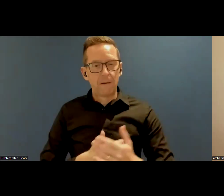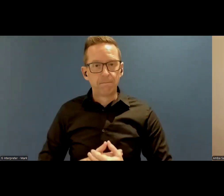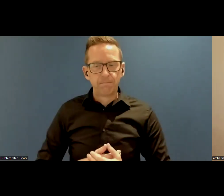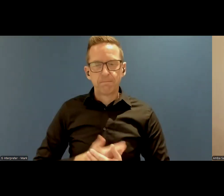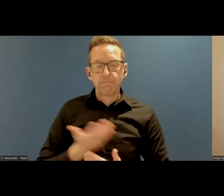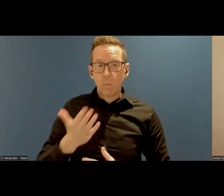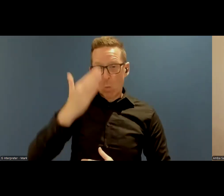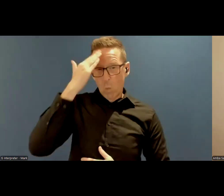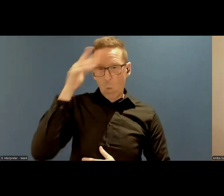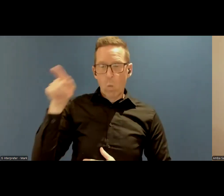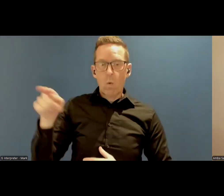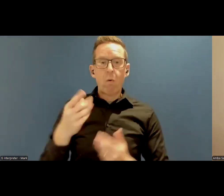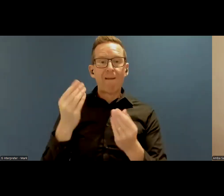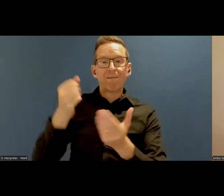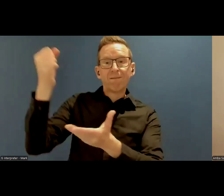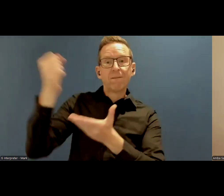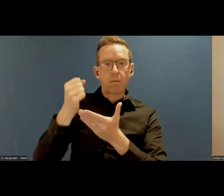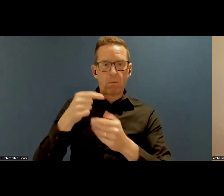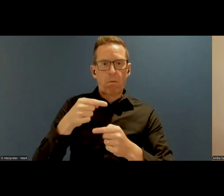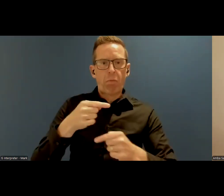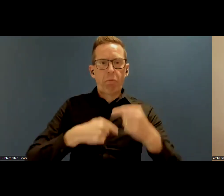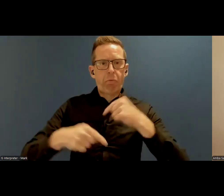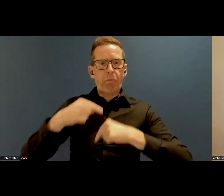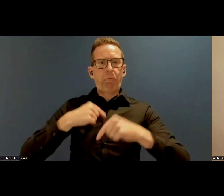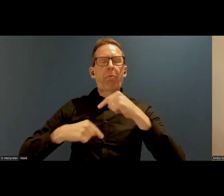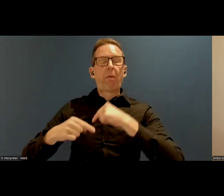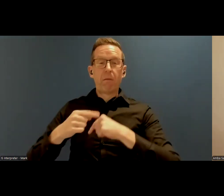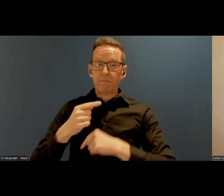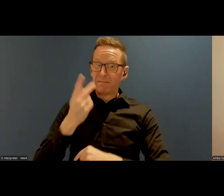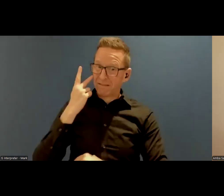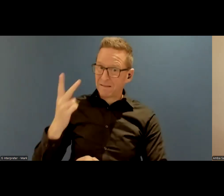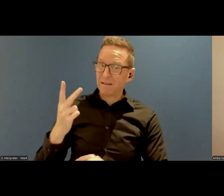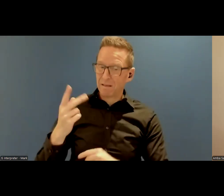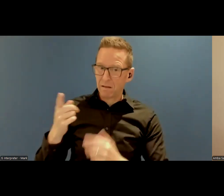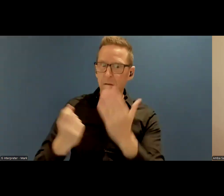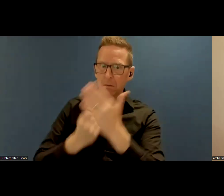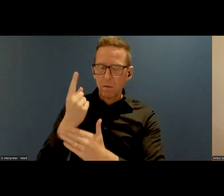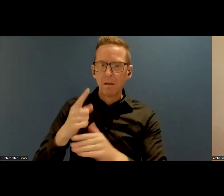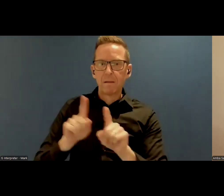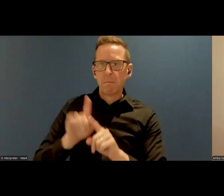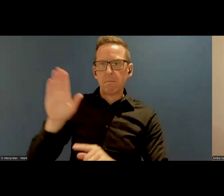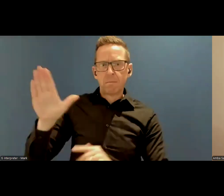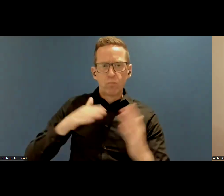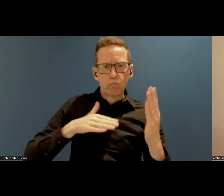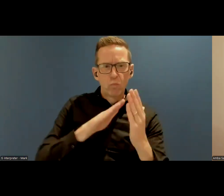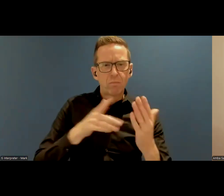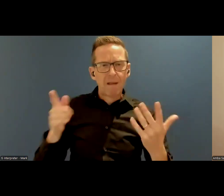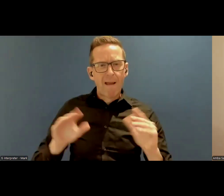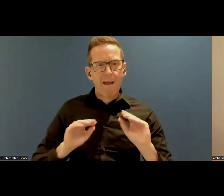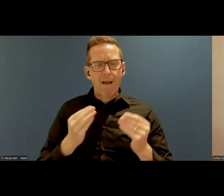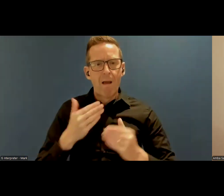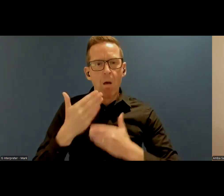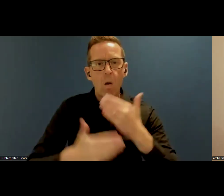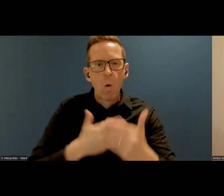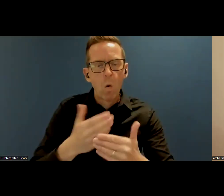on funding that we're seeing, but it's also a backtrack on approaches. It's also a backtrack on inclusion. I